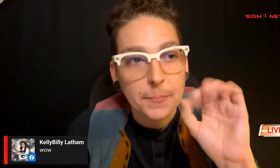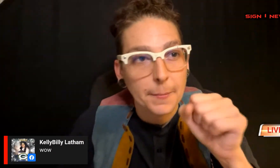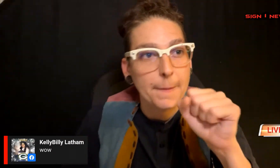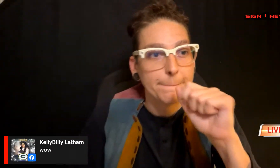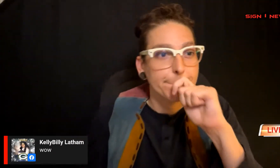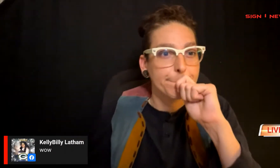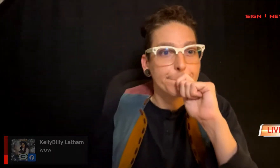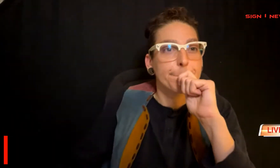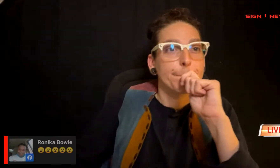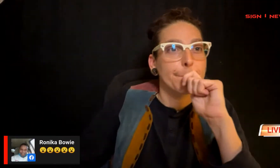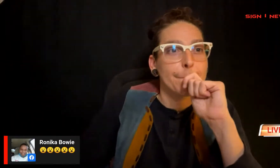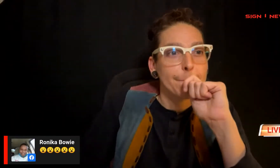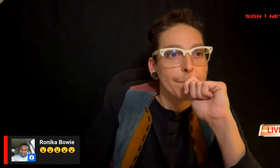that.